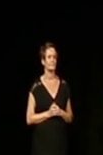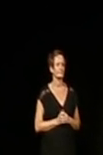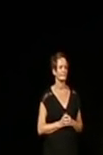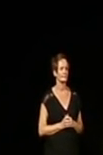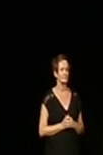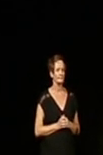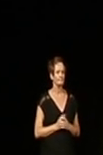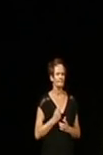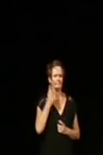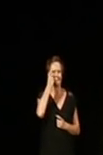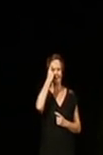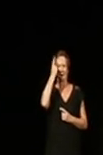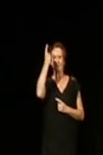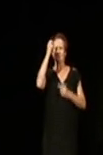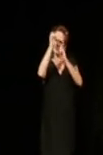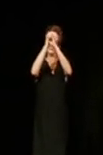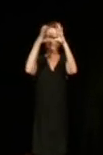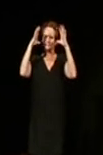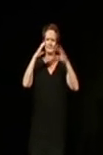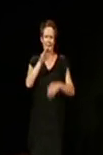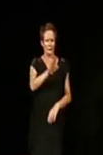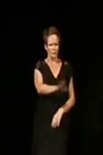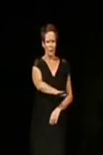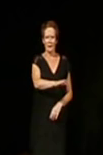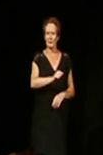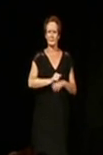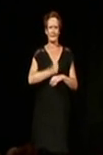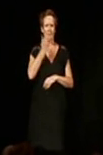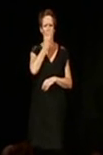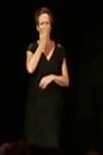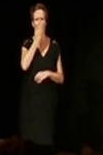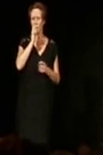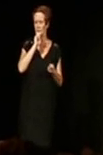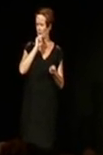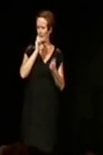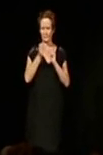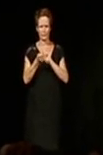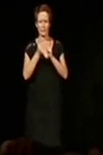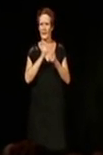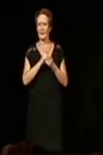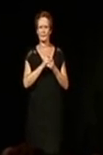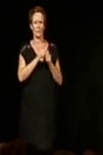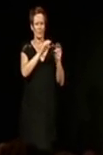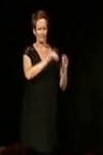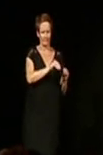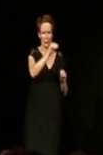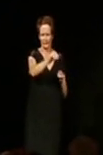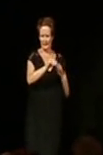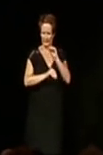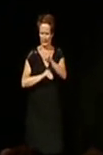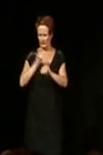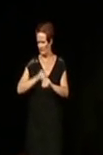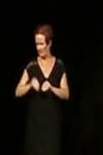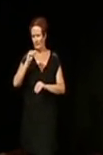like for a child, changing school so often, moving sometimes from town to town